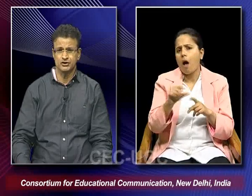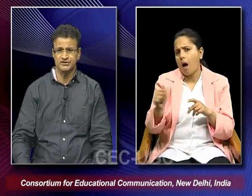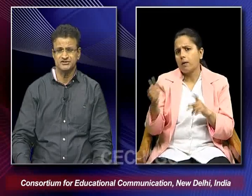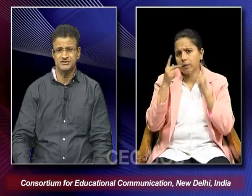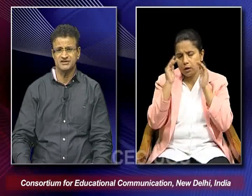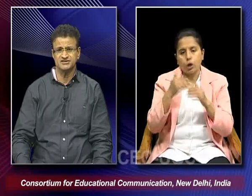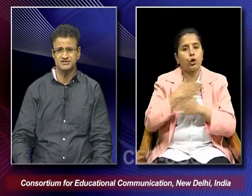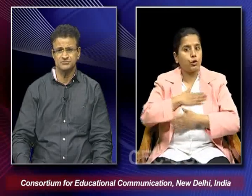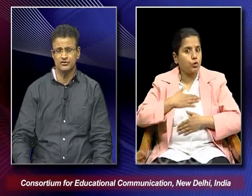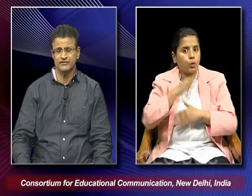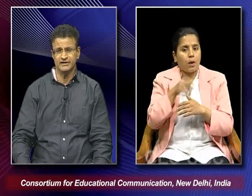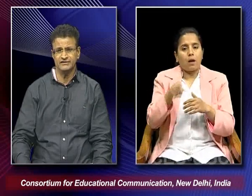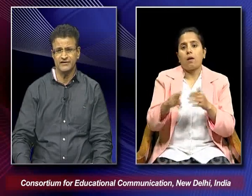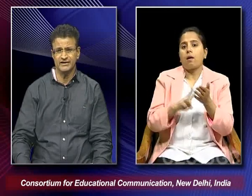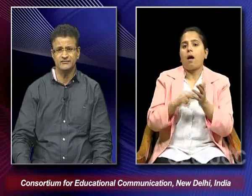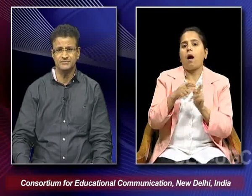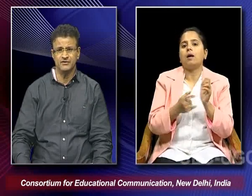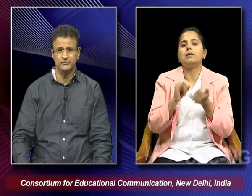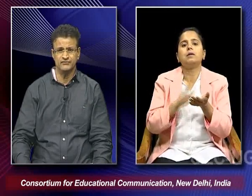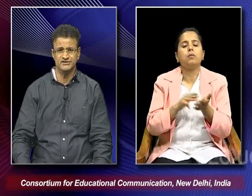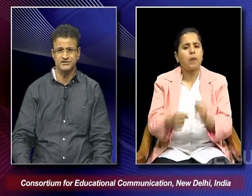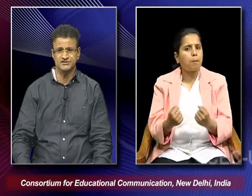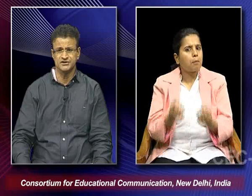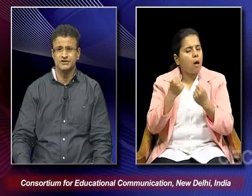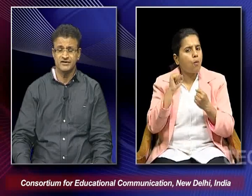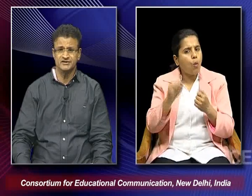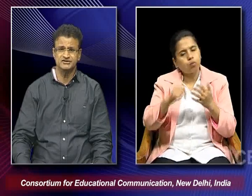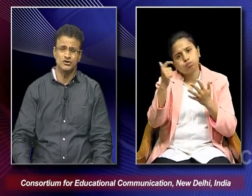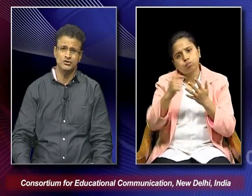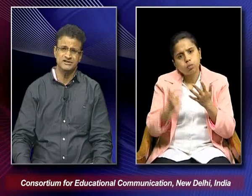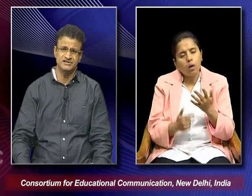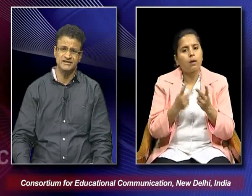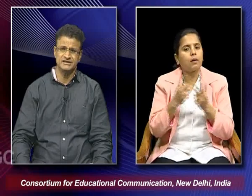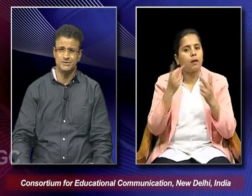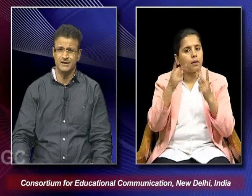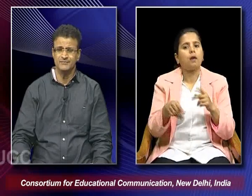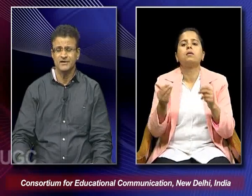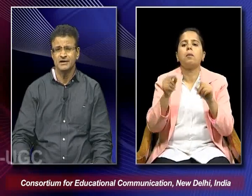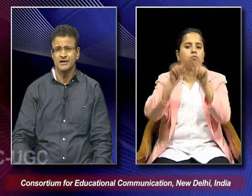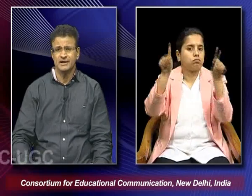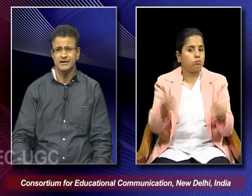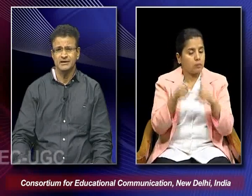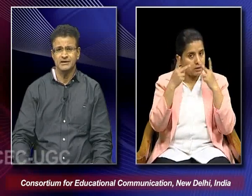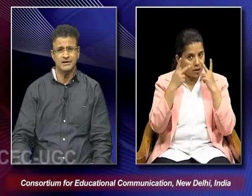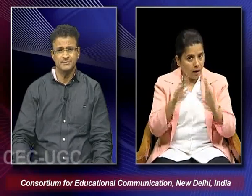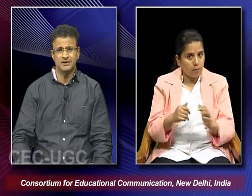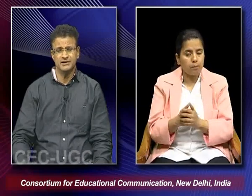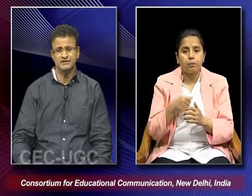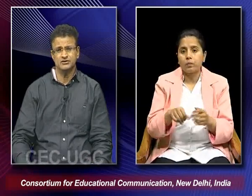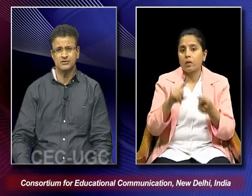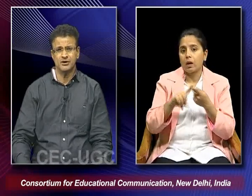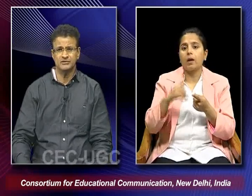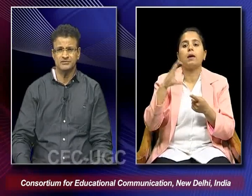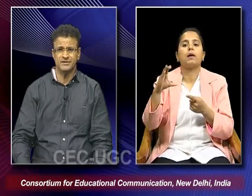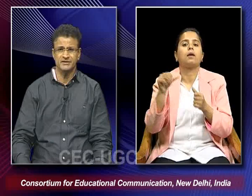and joyous narcissism of identifying with powerful figures on the screen as well. And E. Kaplan has